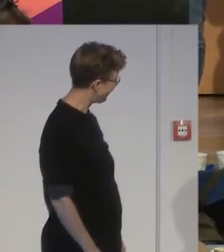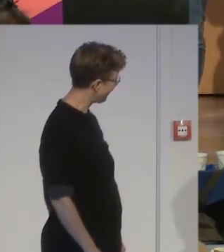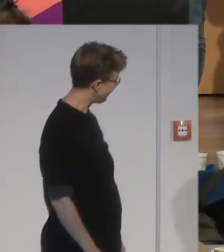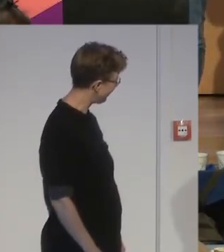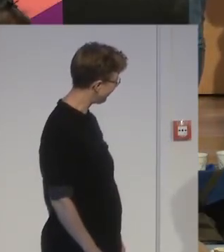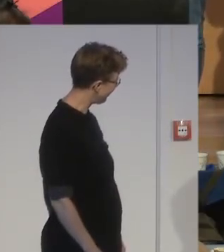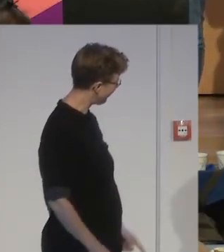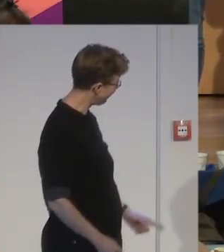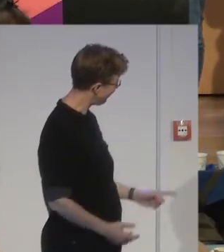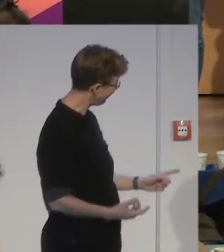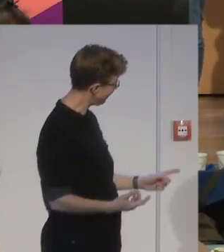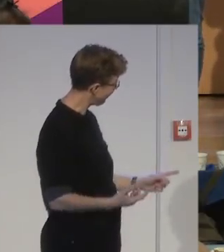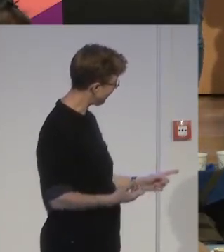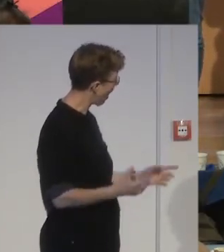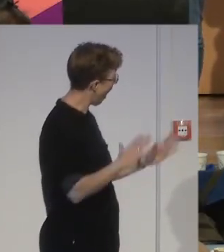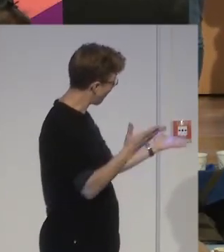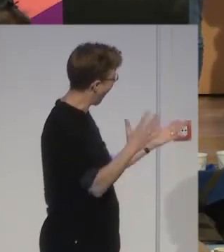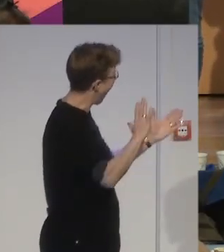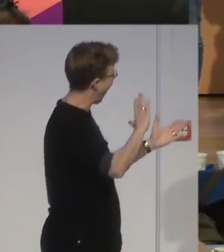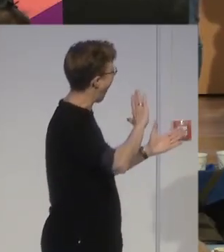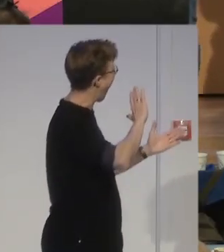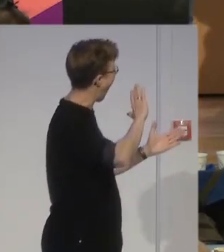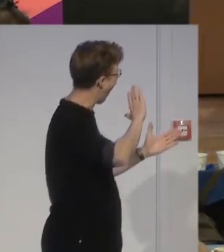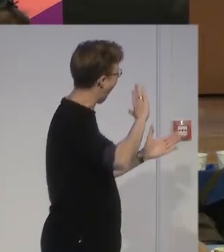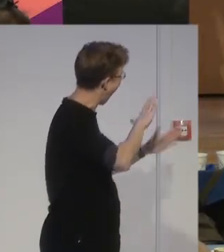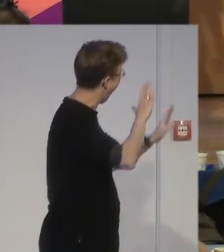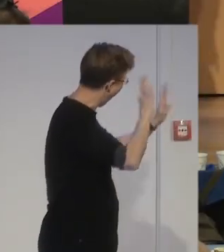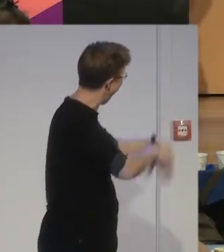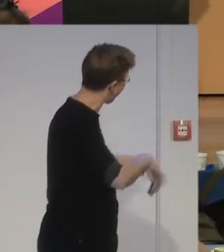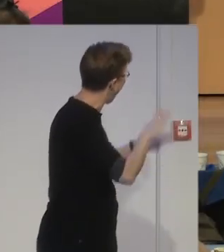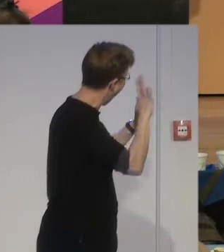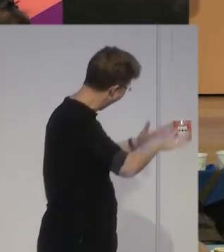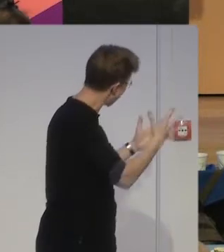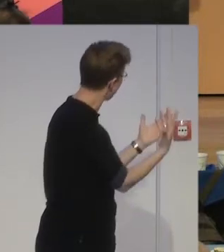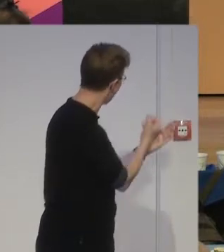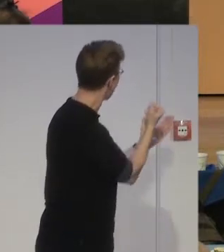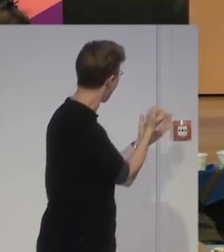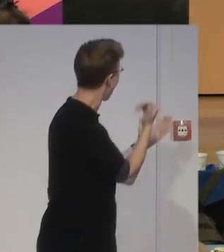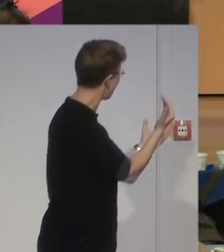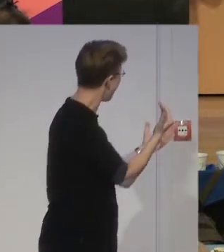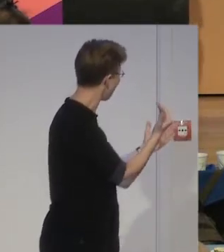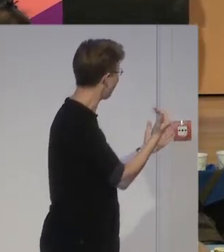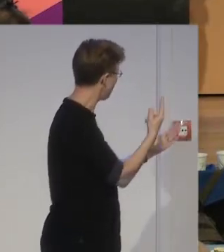Yeah, what kind of benefits do I have from being a native signer?